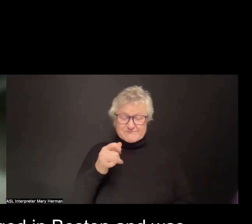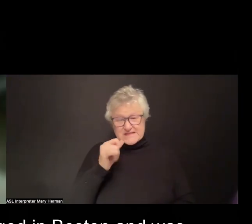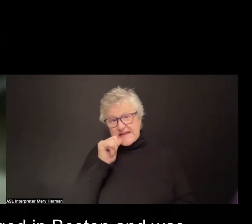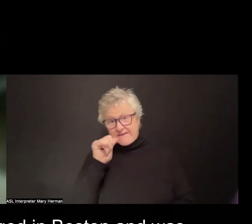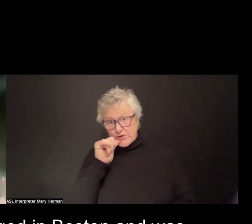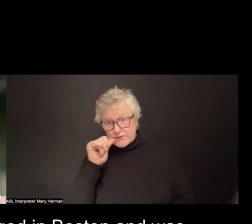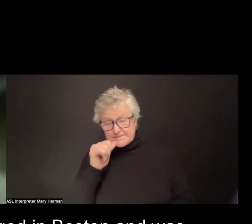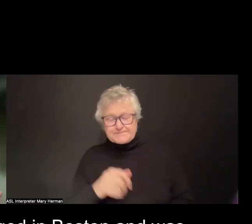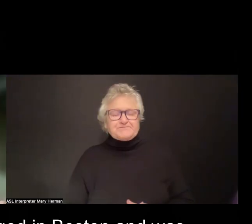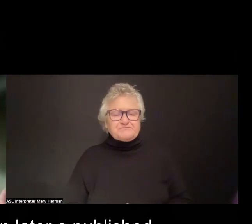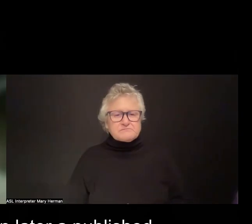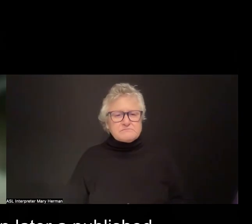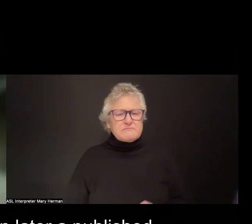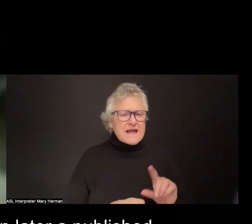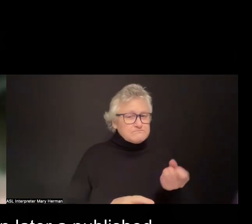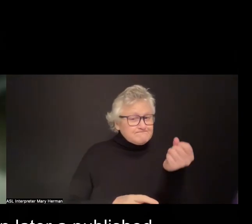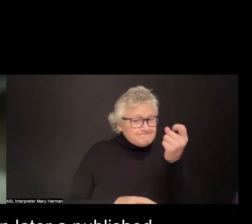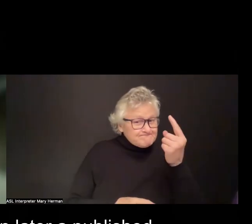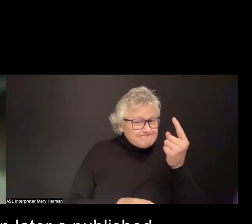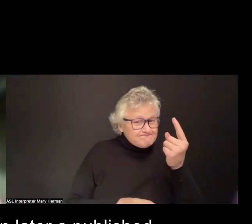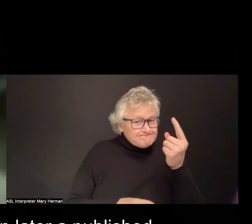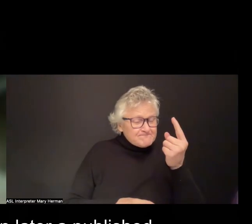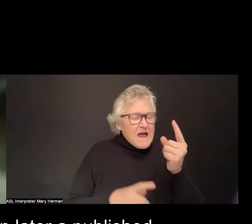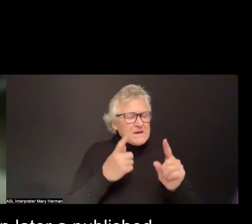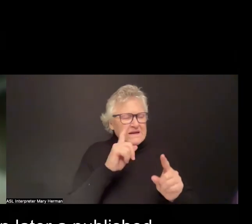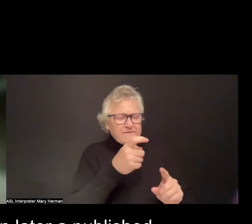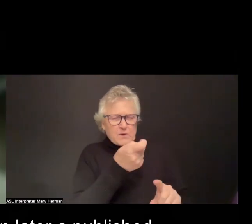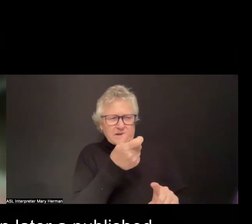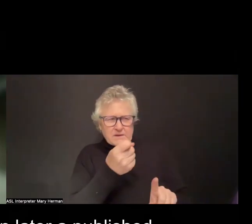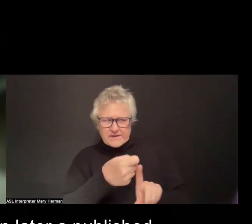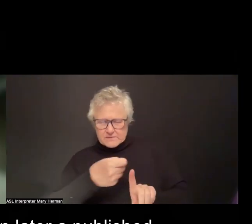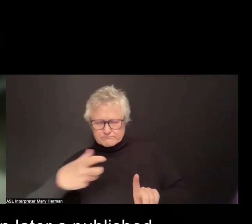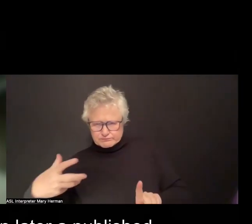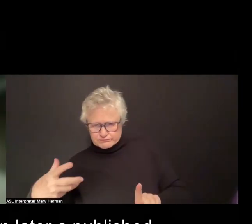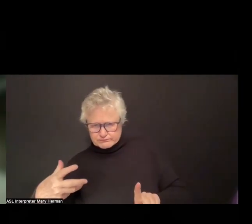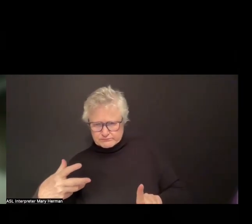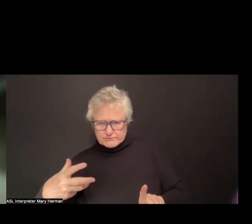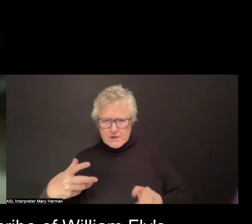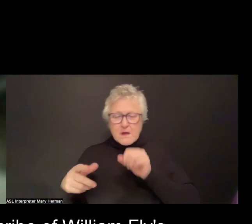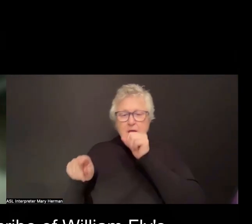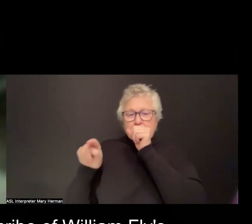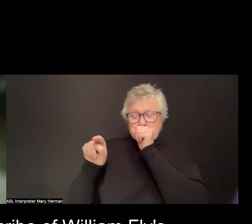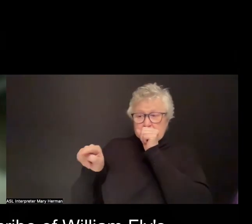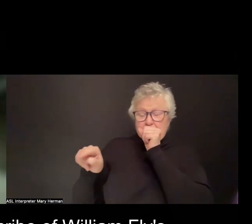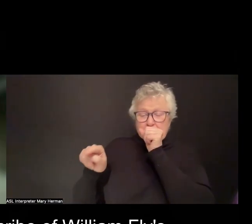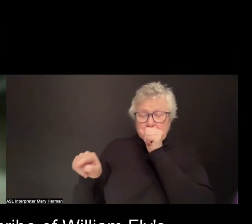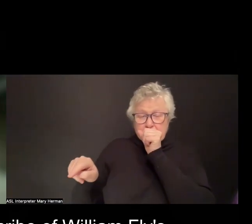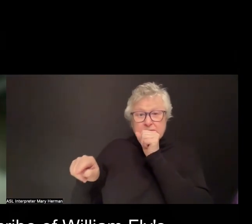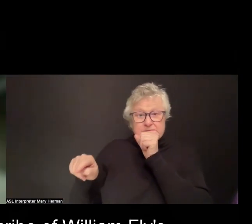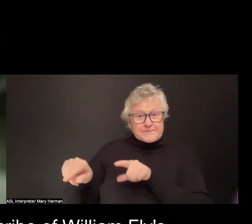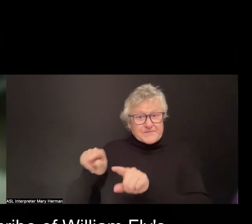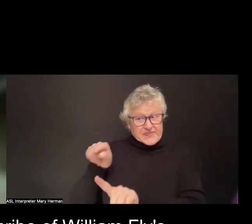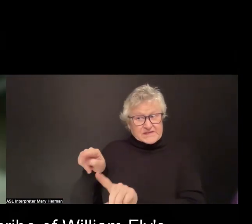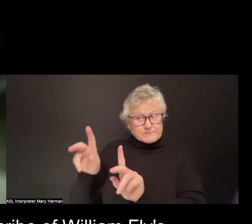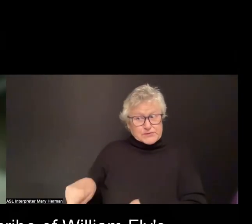of a very public both hanging and then later a published account of his turn to piracy. And so what I describe